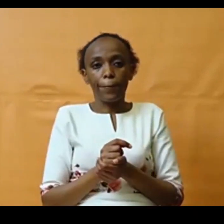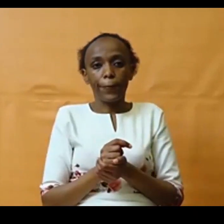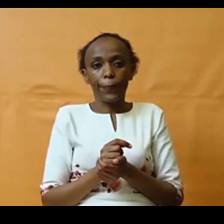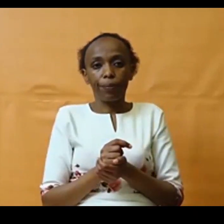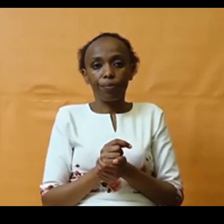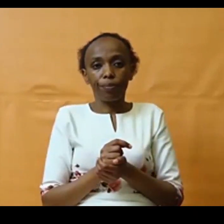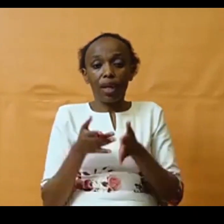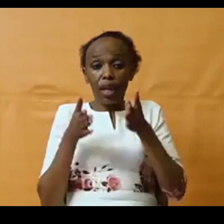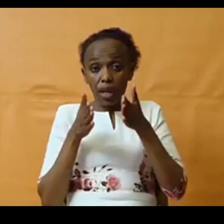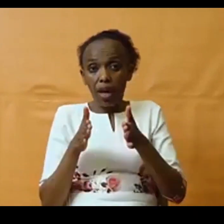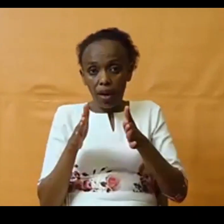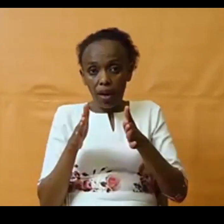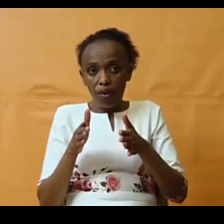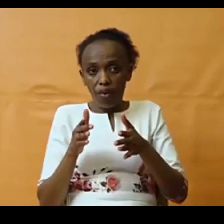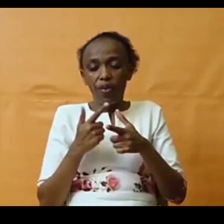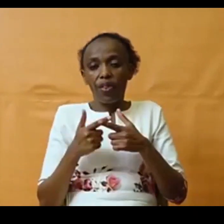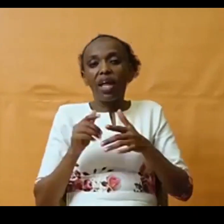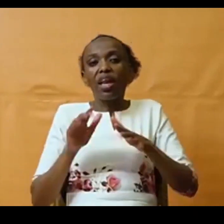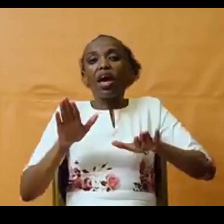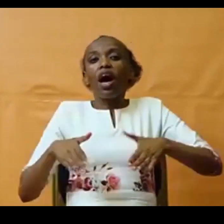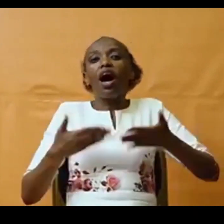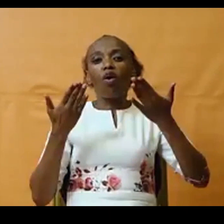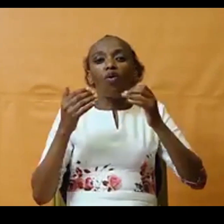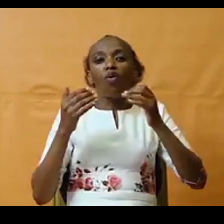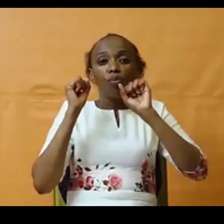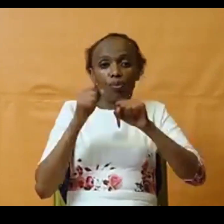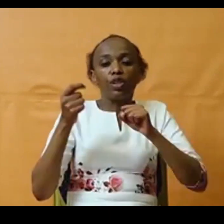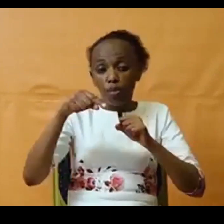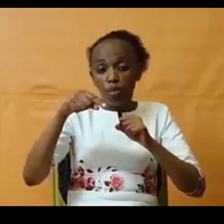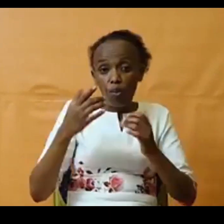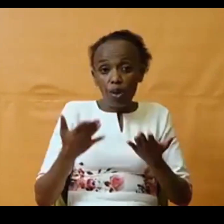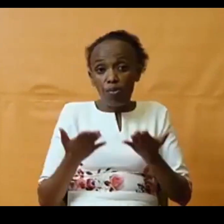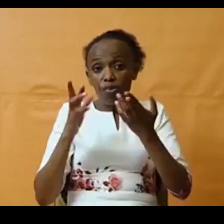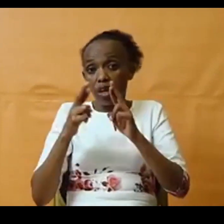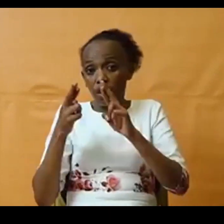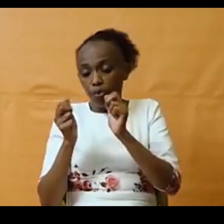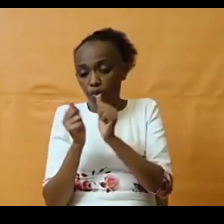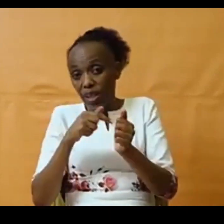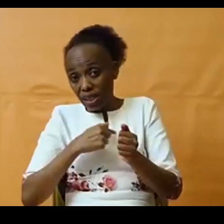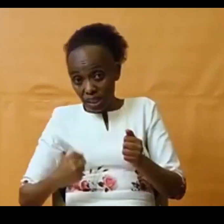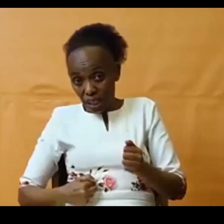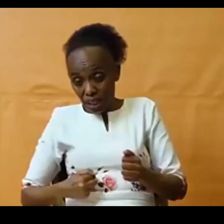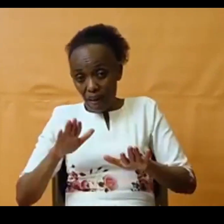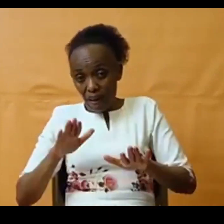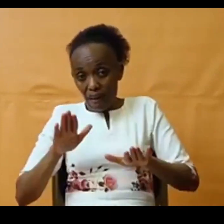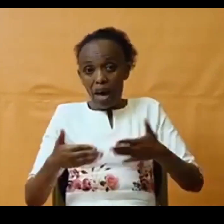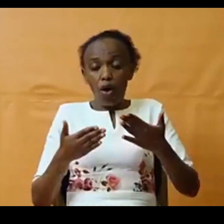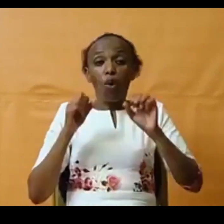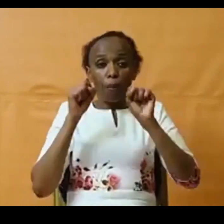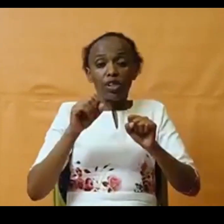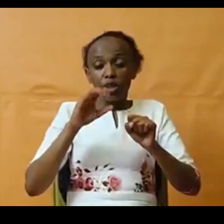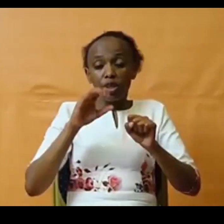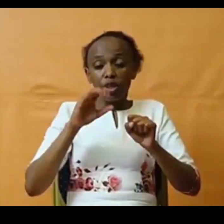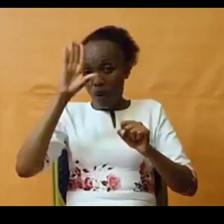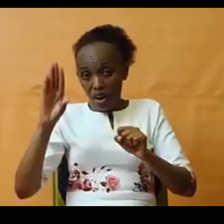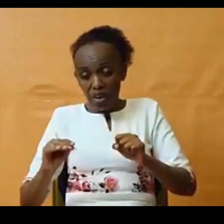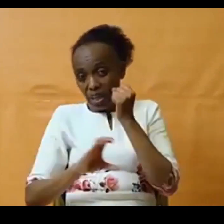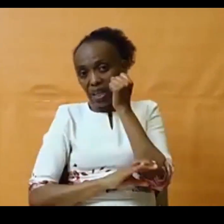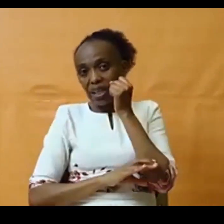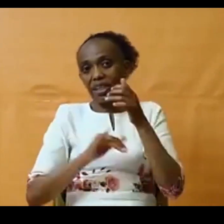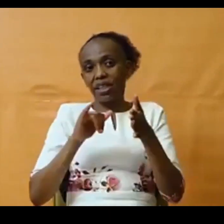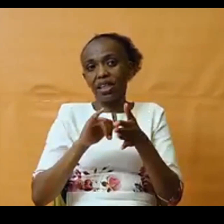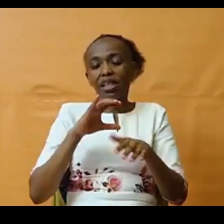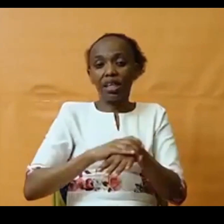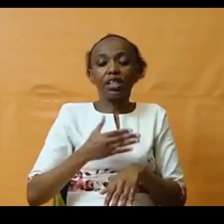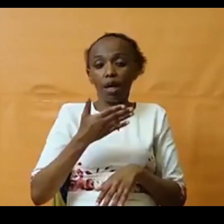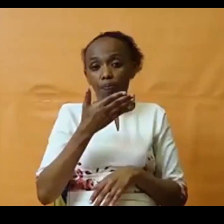So how can we improve the relationship with China? How can African countries get a better financing